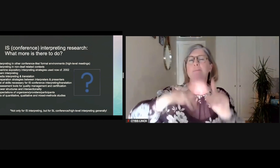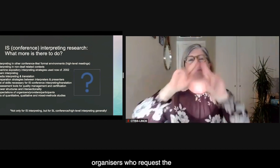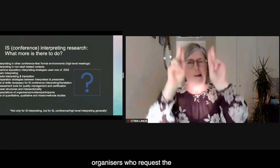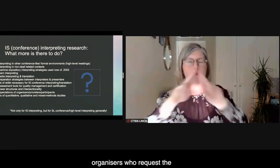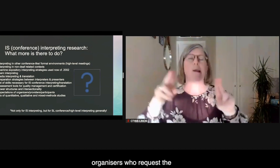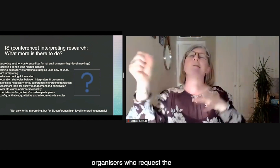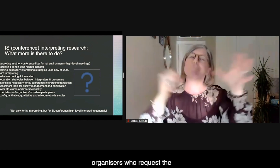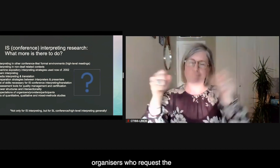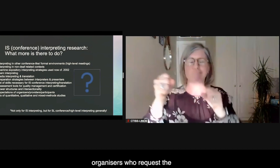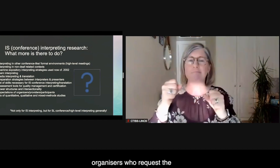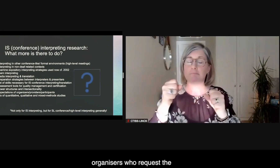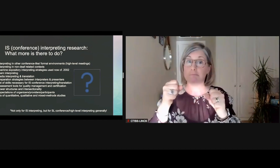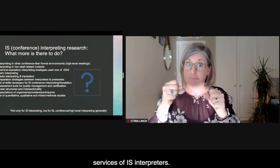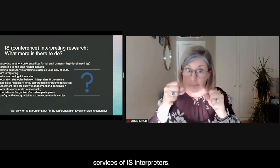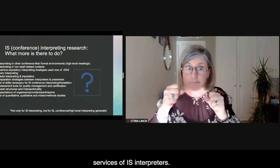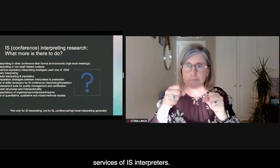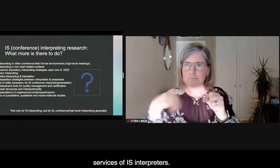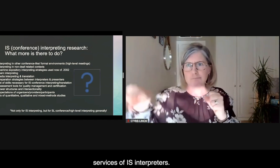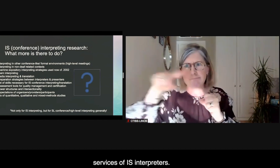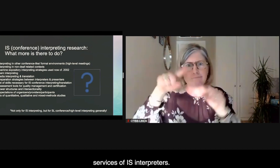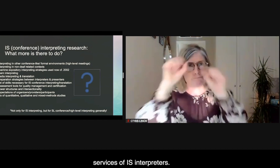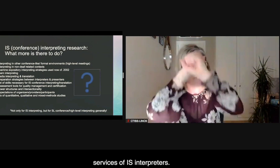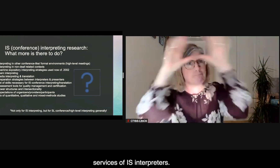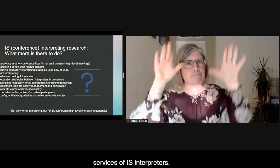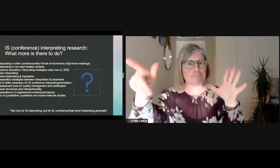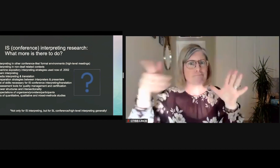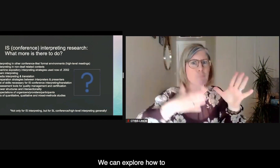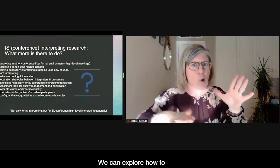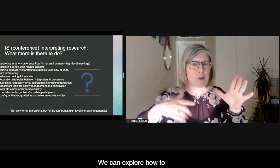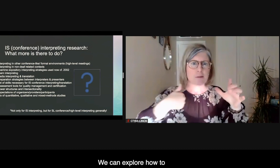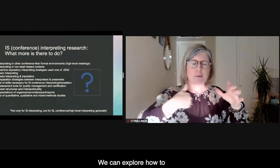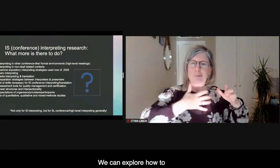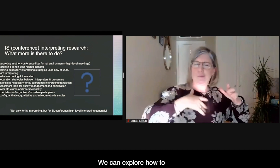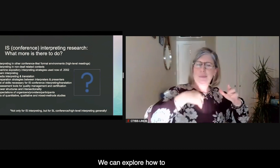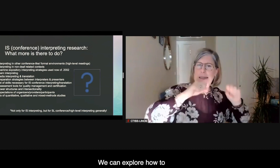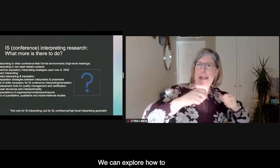organizers who request the services of IS interpreters. We can explore how to bridge that gap.